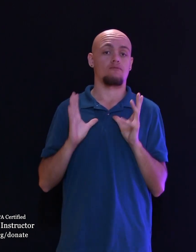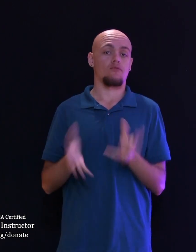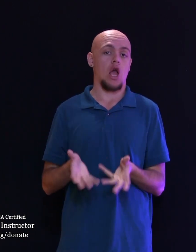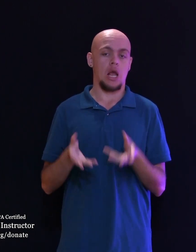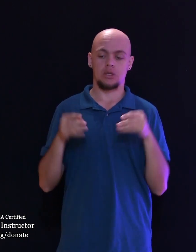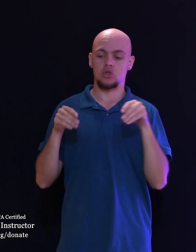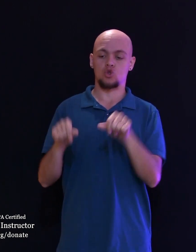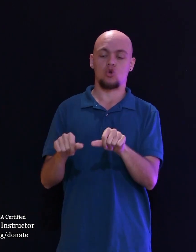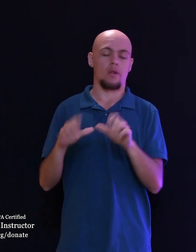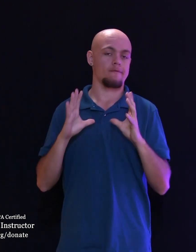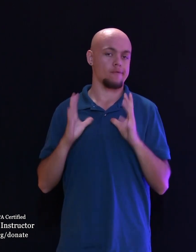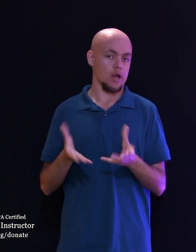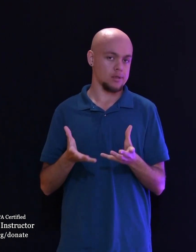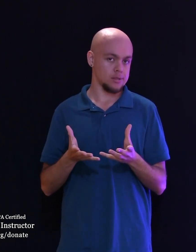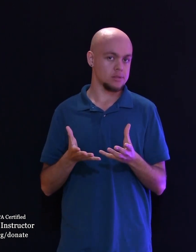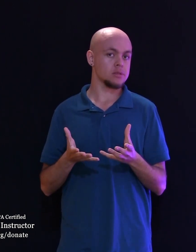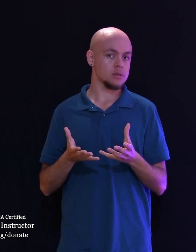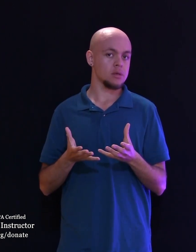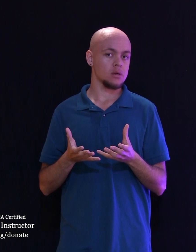that's fine.